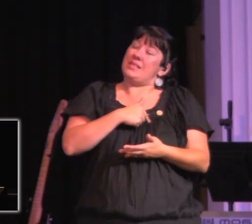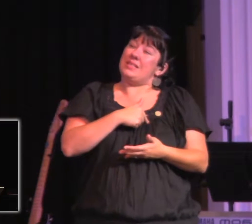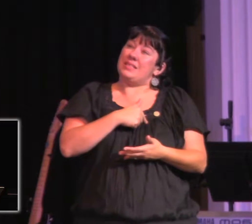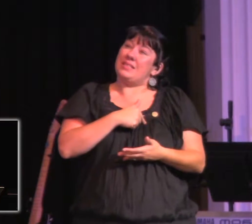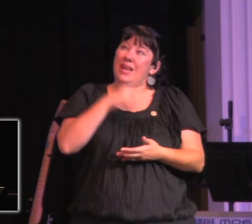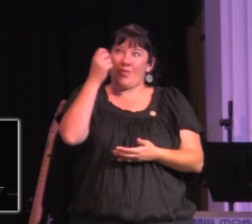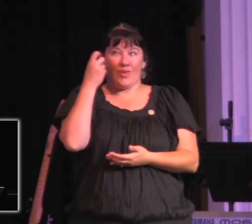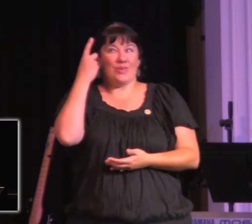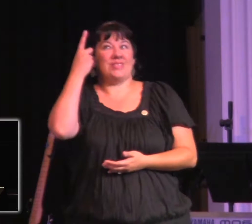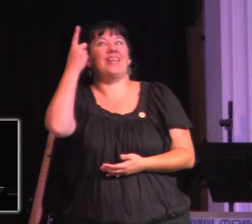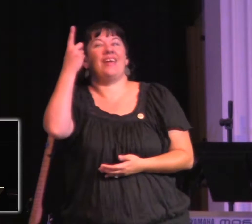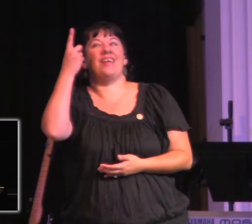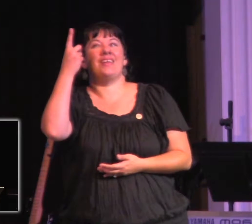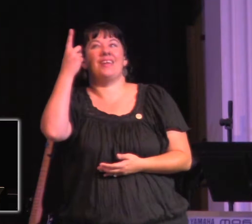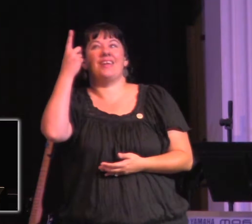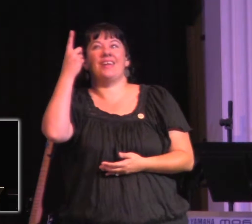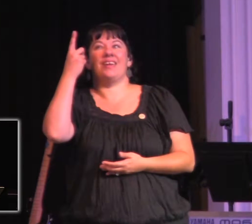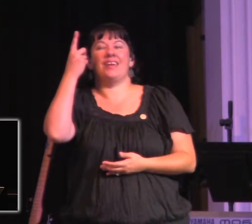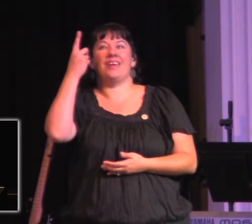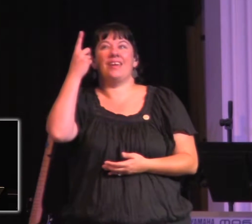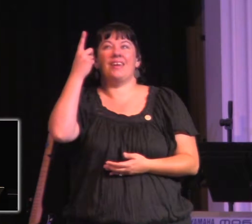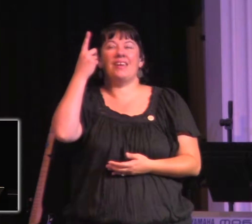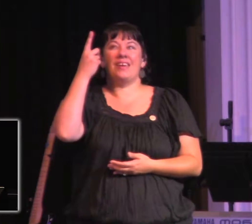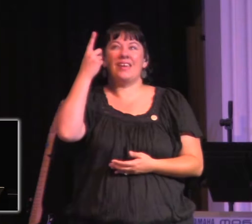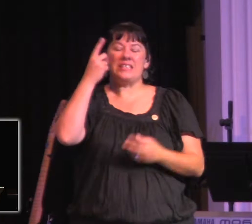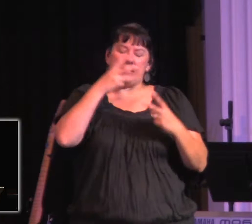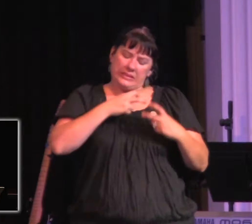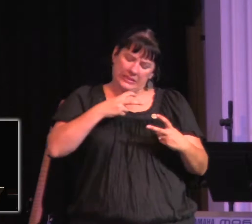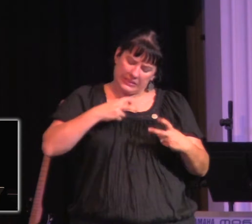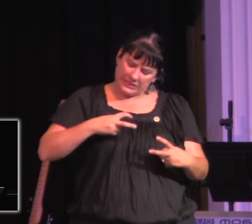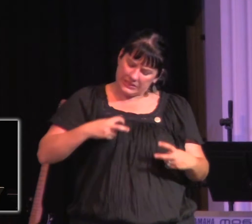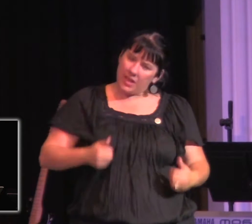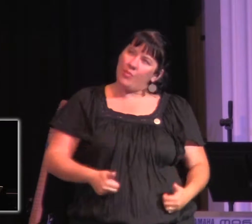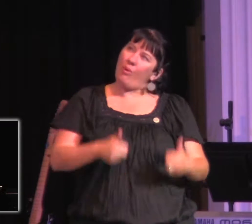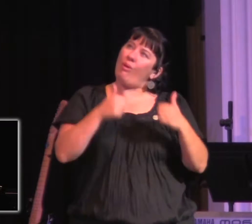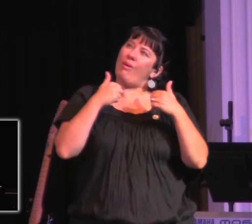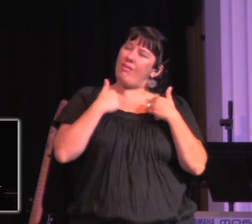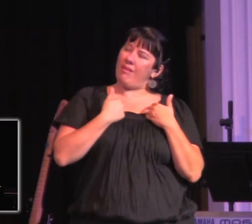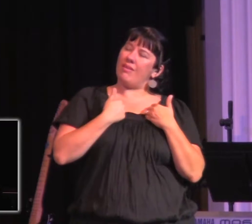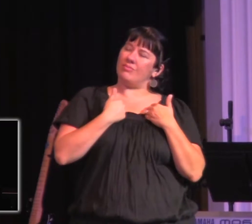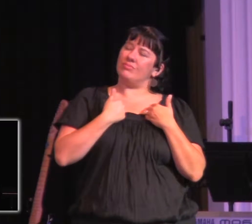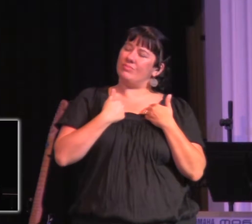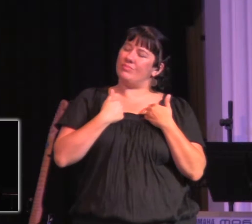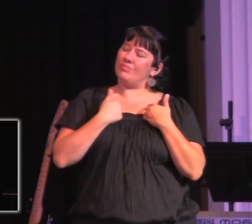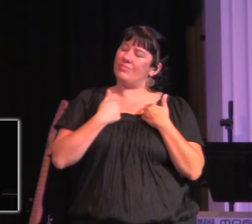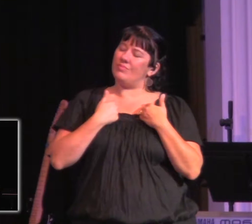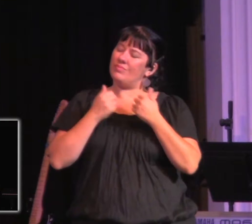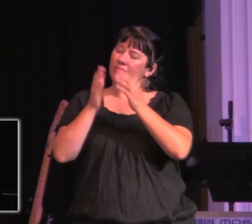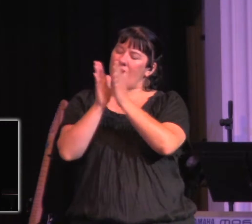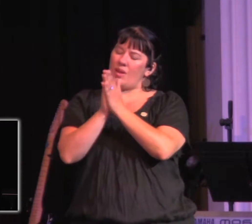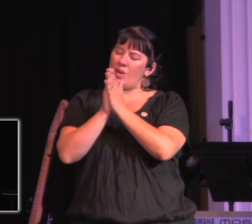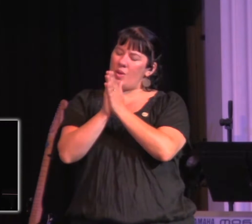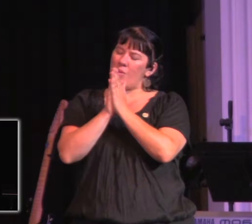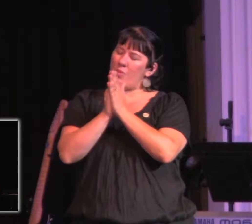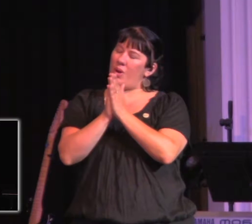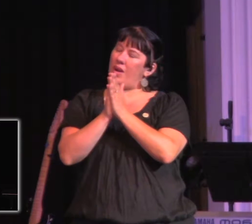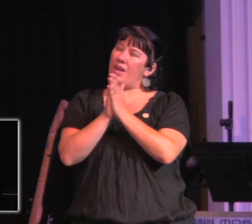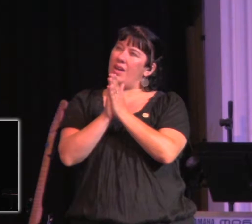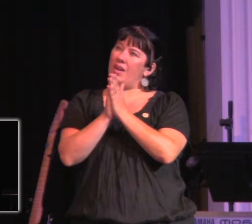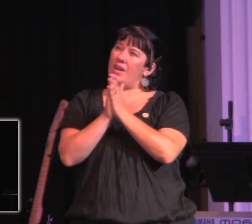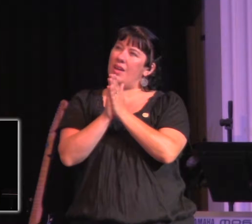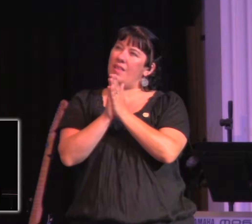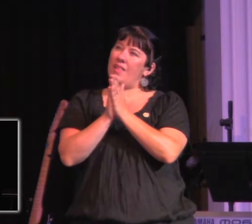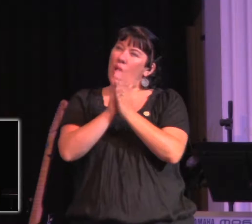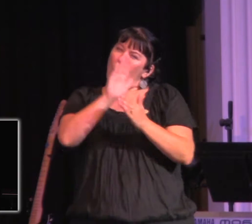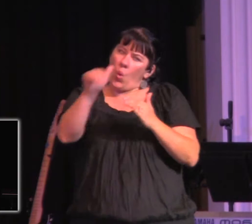and light into our own lives, Lord, as you desire for us to have. God, I pray that you clear the atmosphere, that